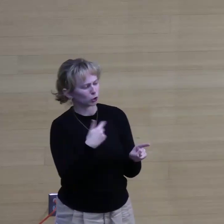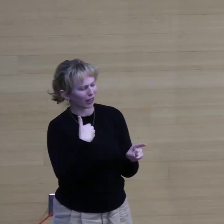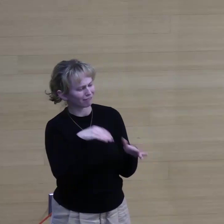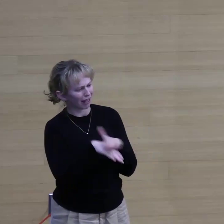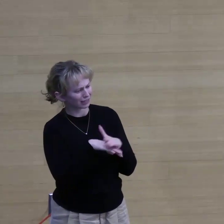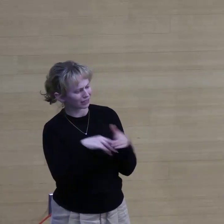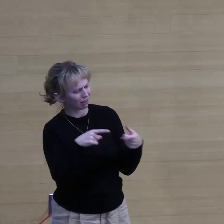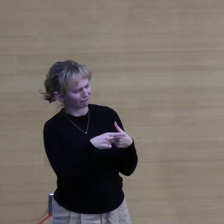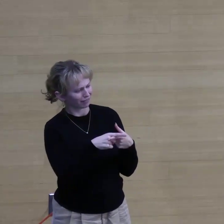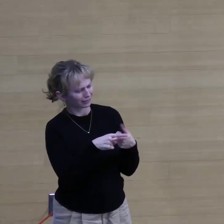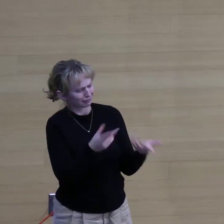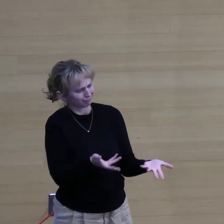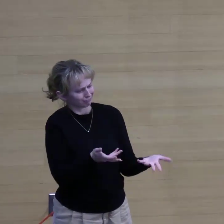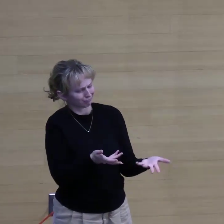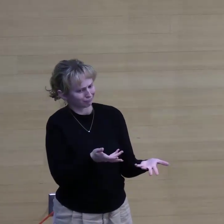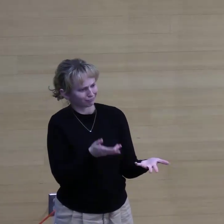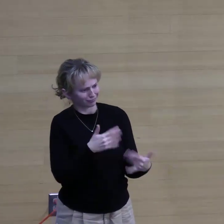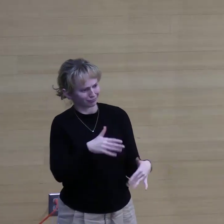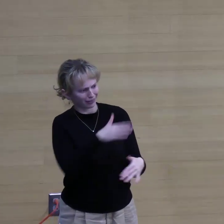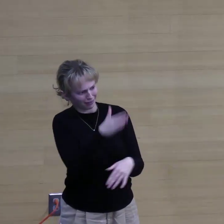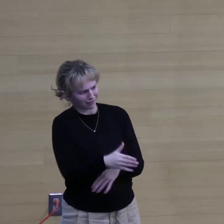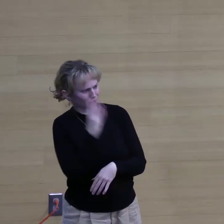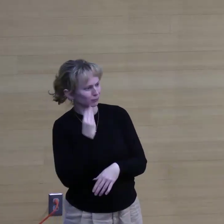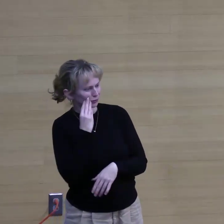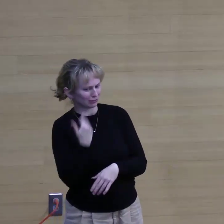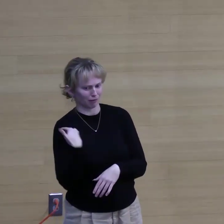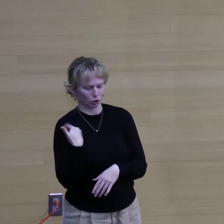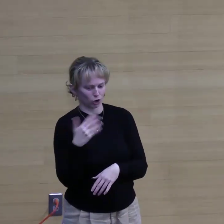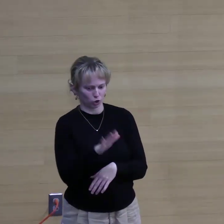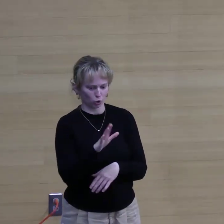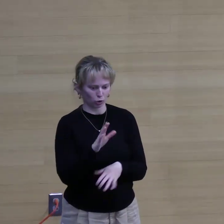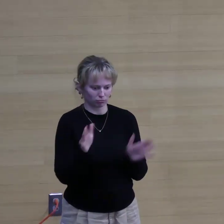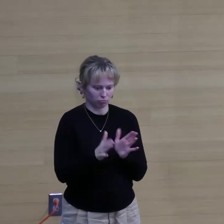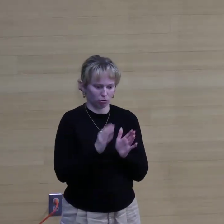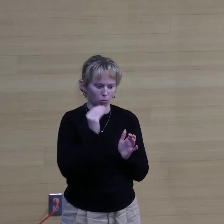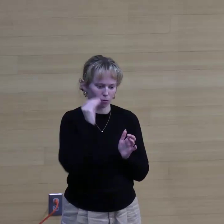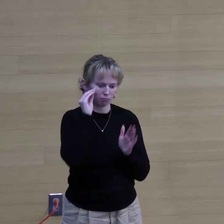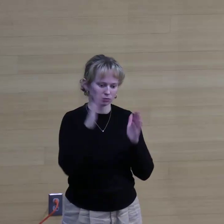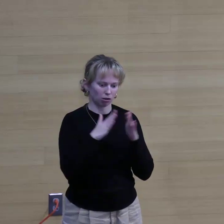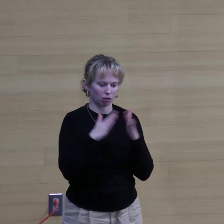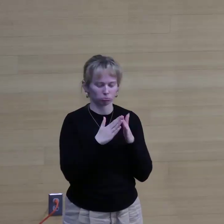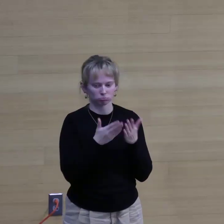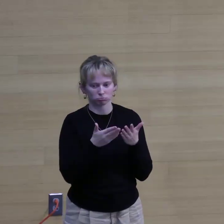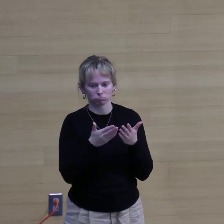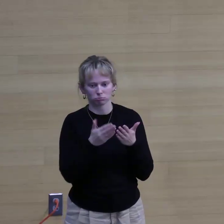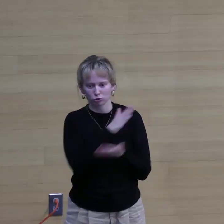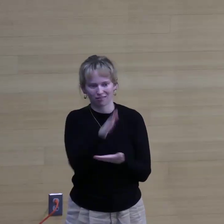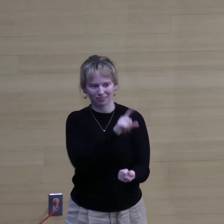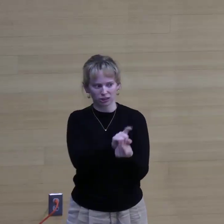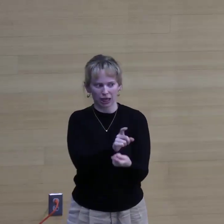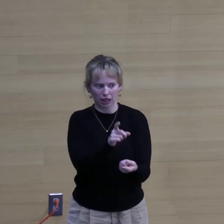access conflicts that you've never had to run into before in your small hometown where you've never